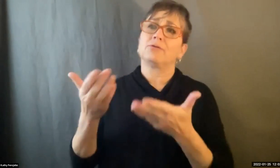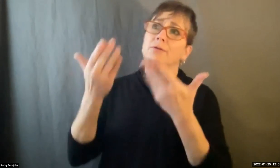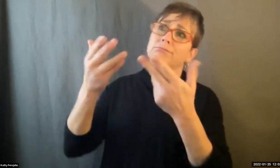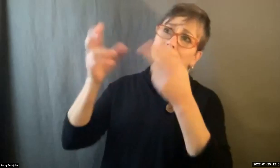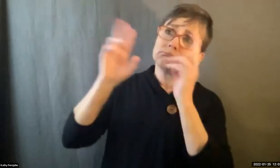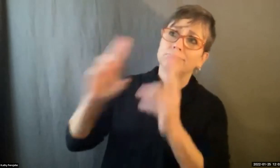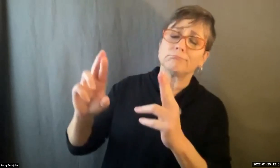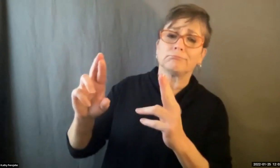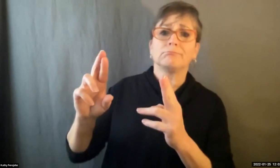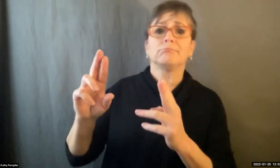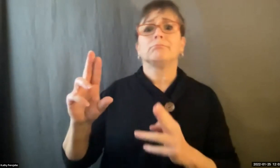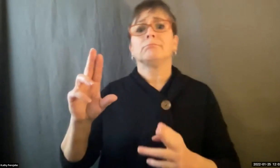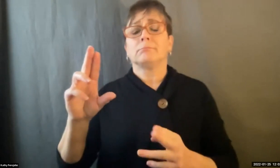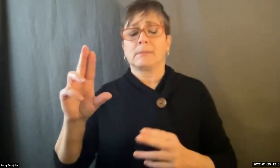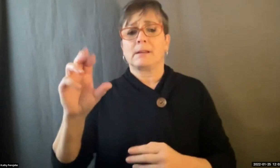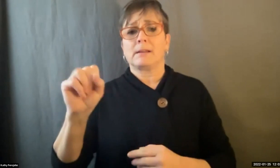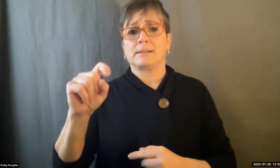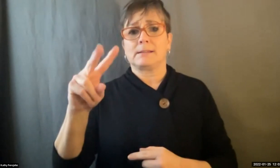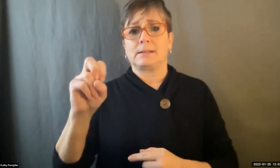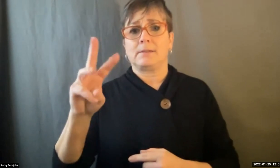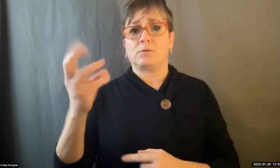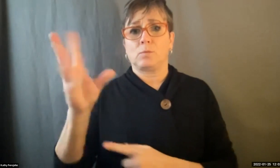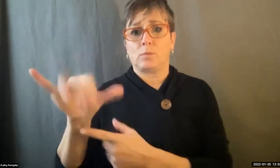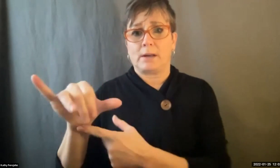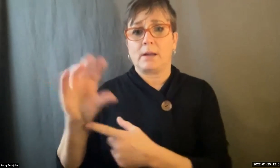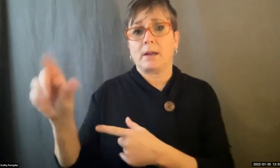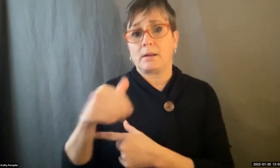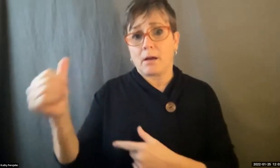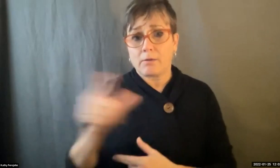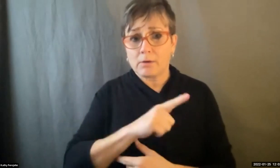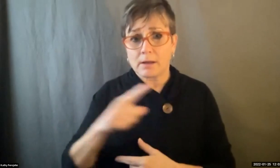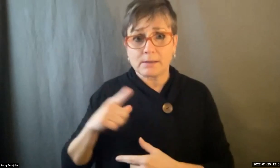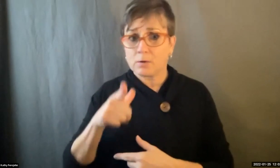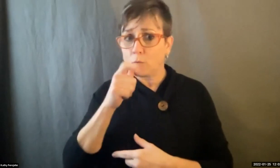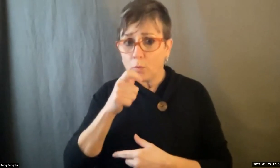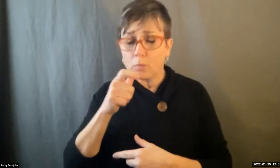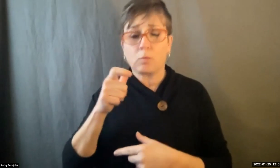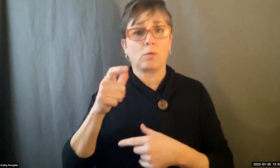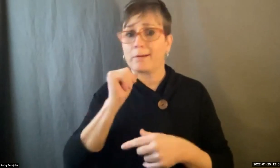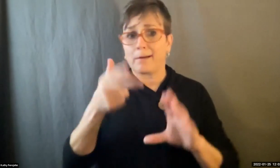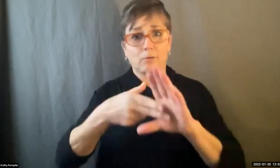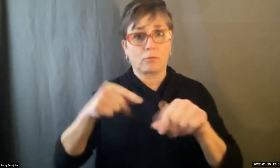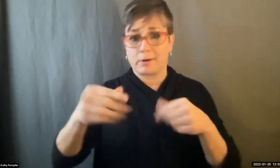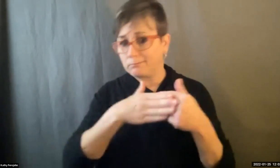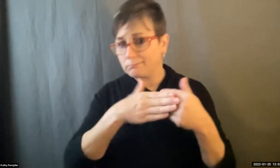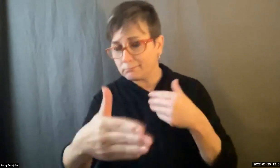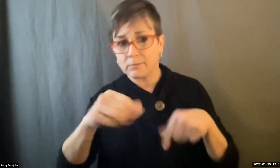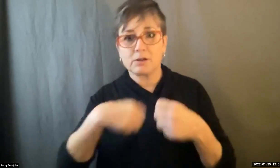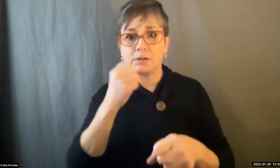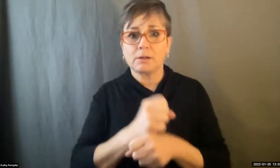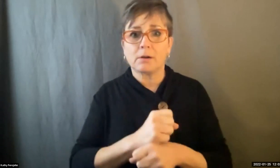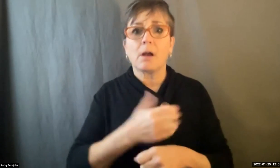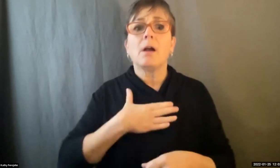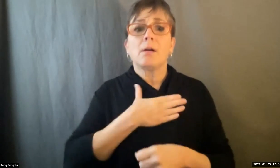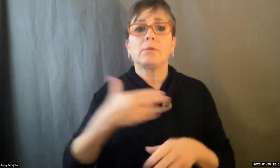and other legislative members of the caucus who will not be with us this year, but please join me in welcoming new members of the